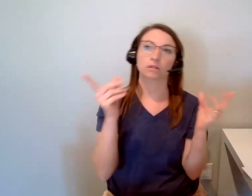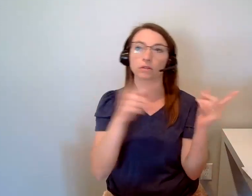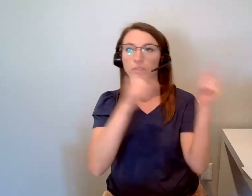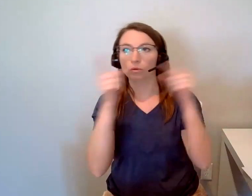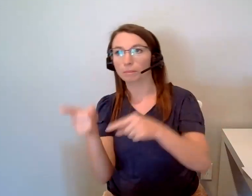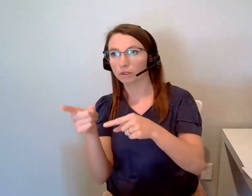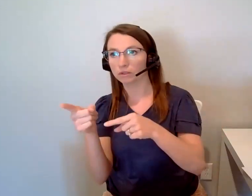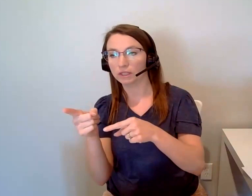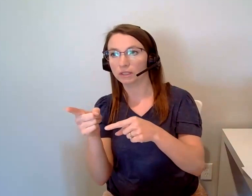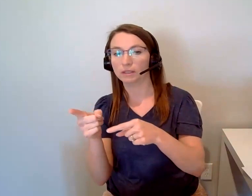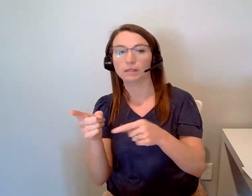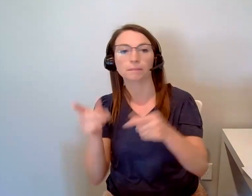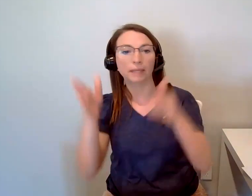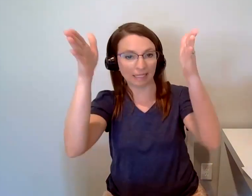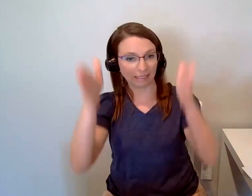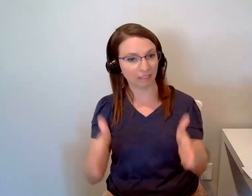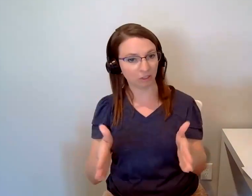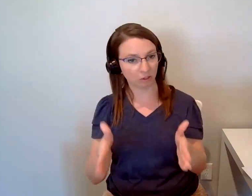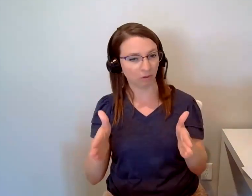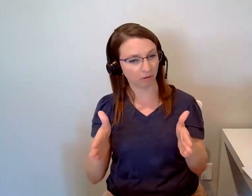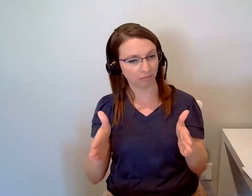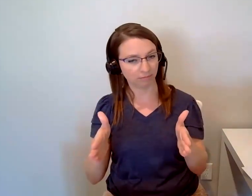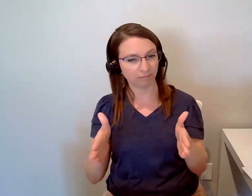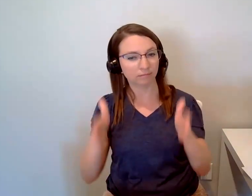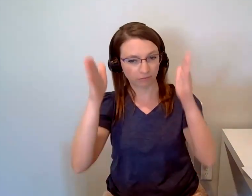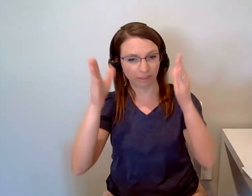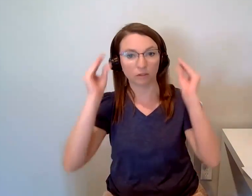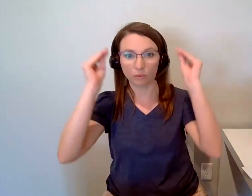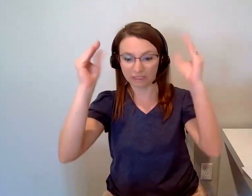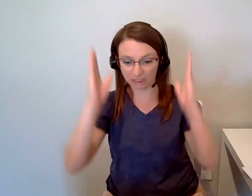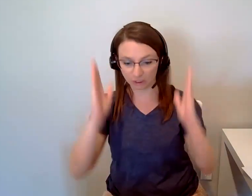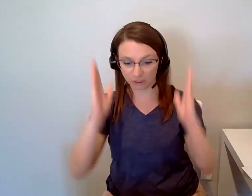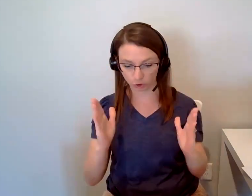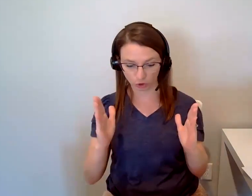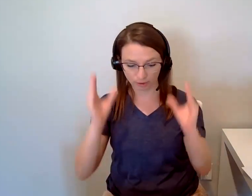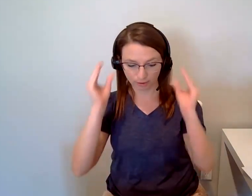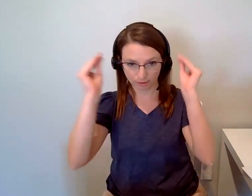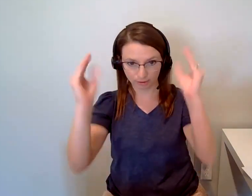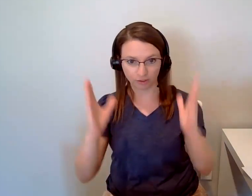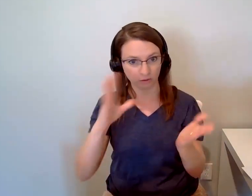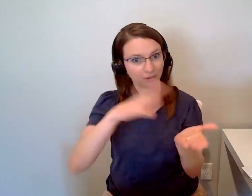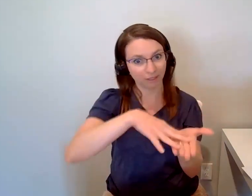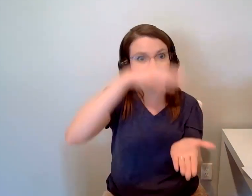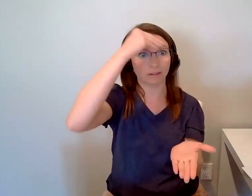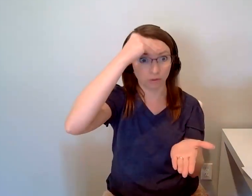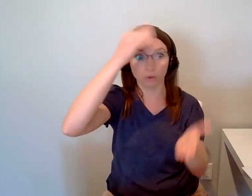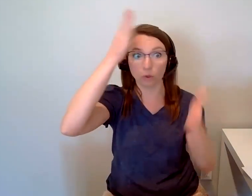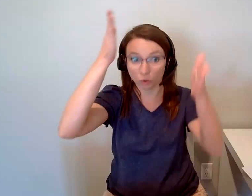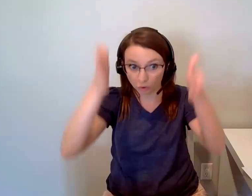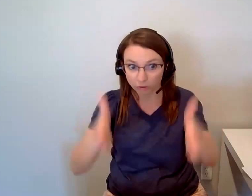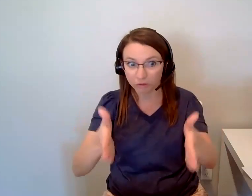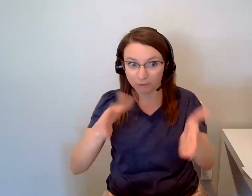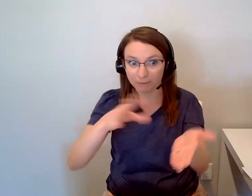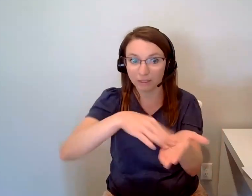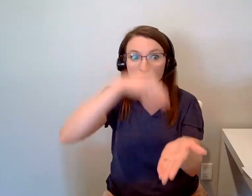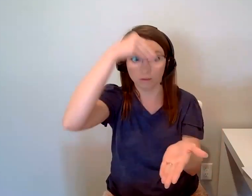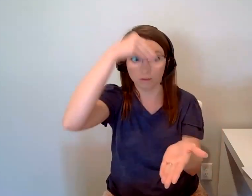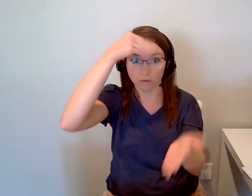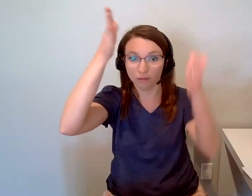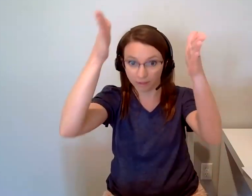turn into a person by adding an agent marker. Okay, so teacher, teacher, kind of like learner used to be learn, and